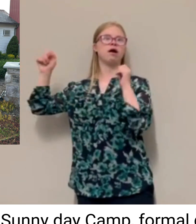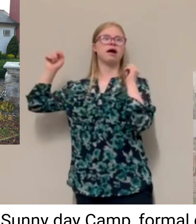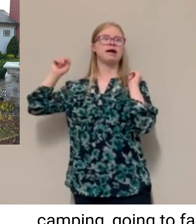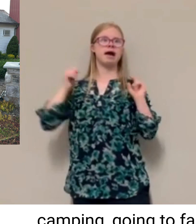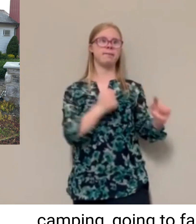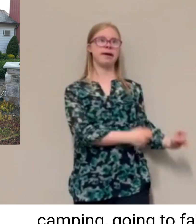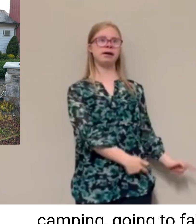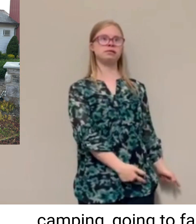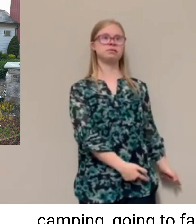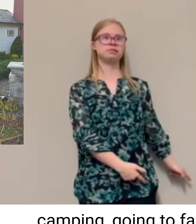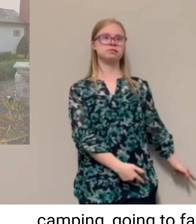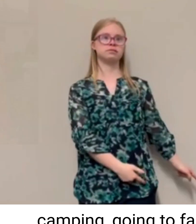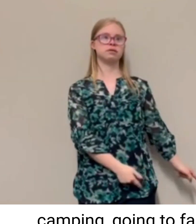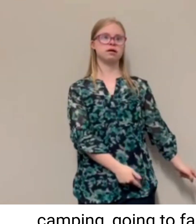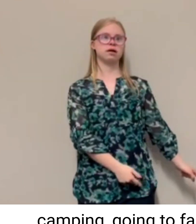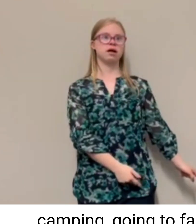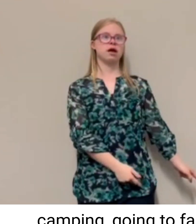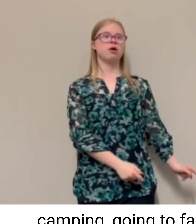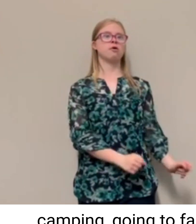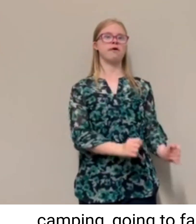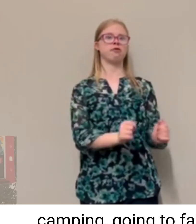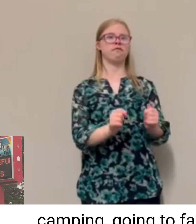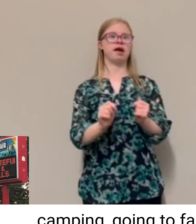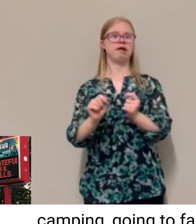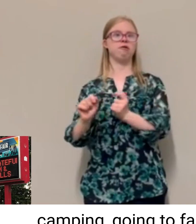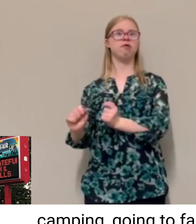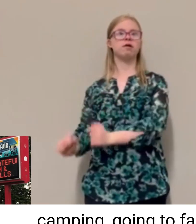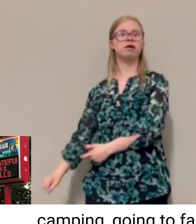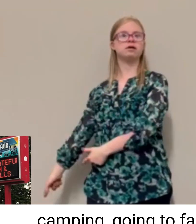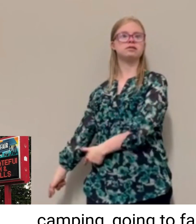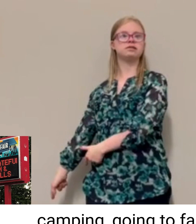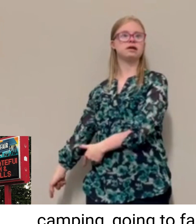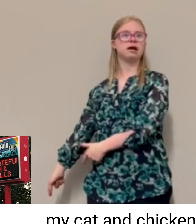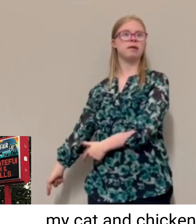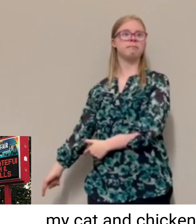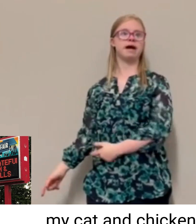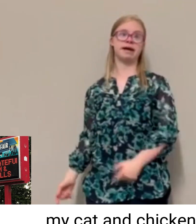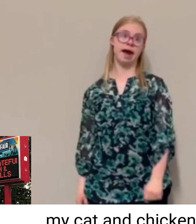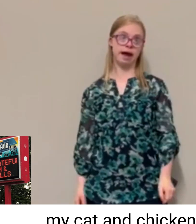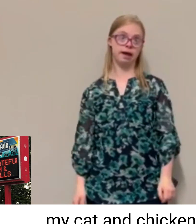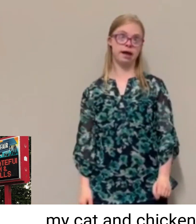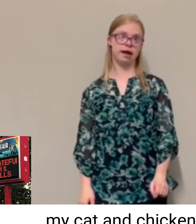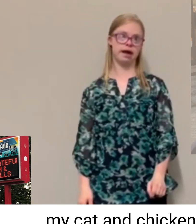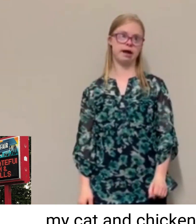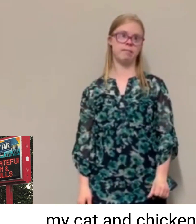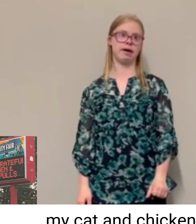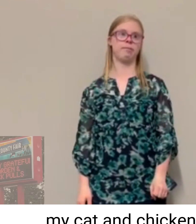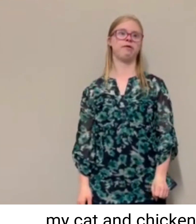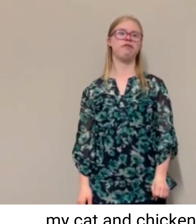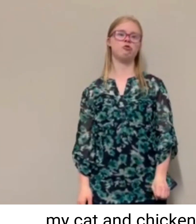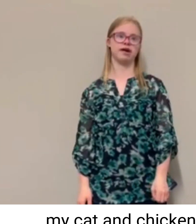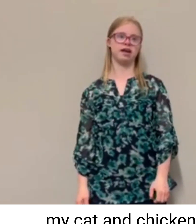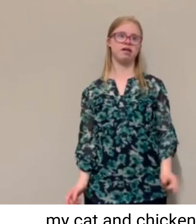camping, going to fairs, my cat, and my beautiful chicken,